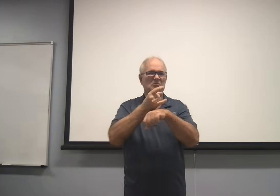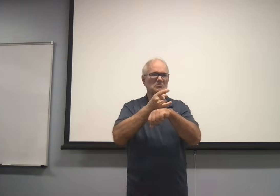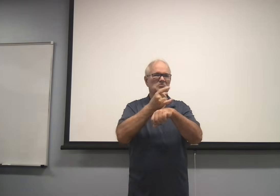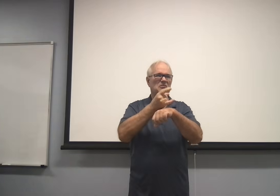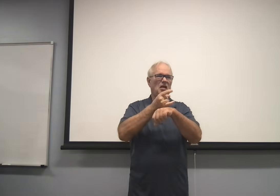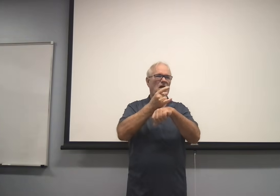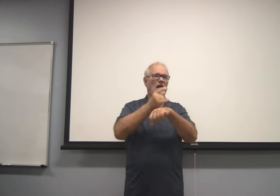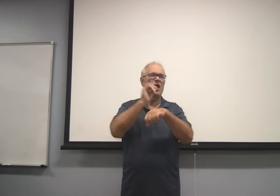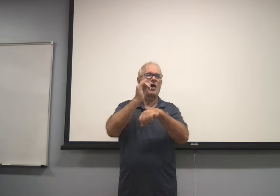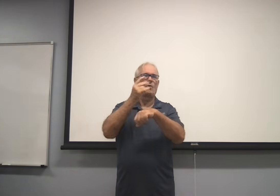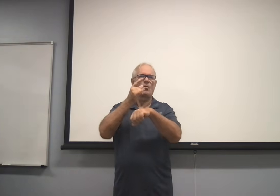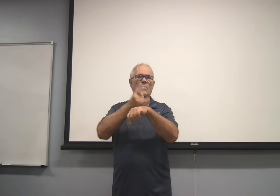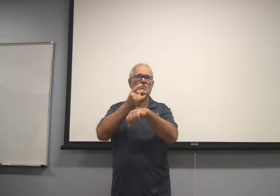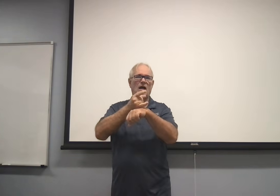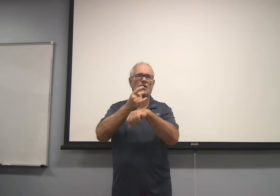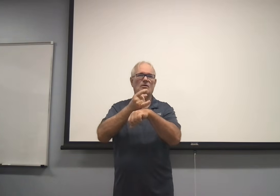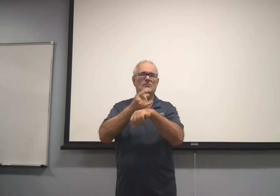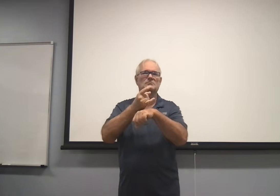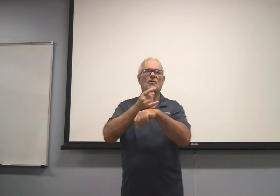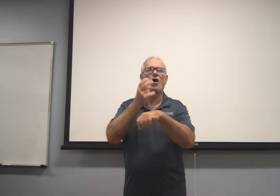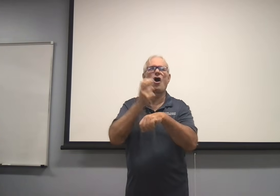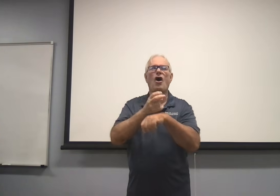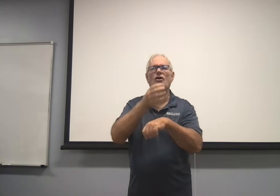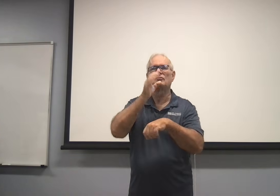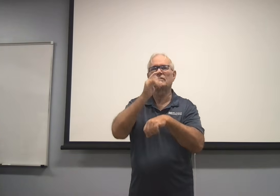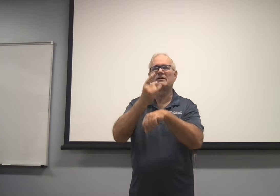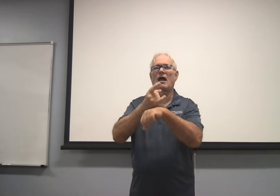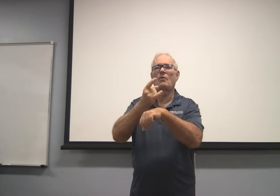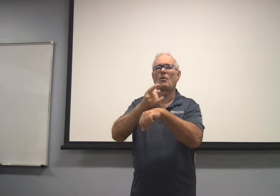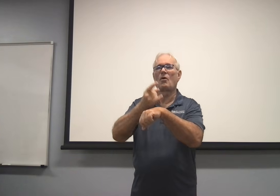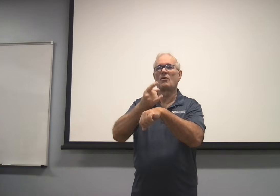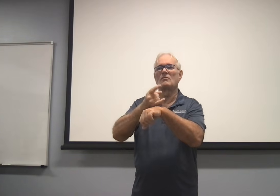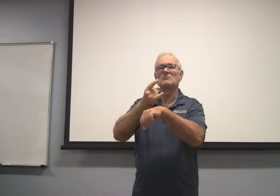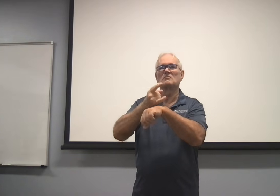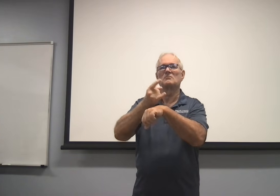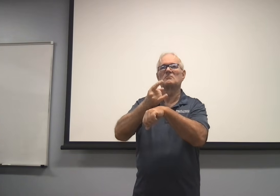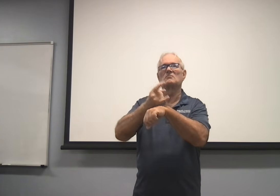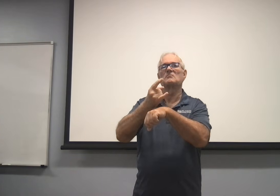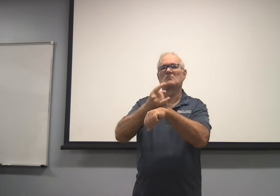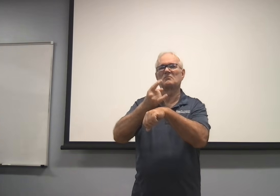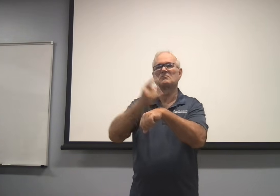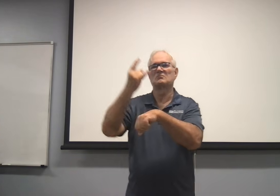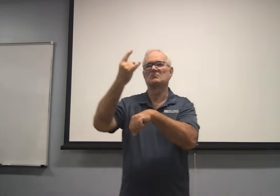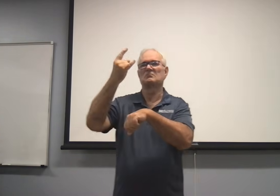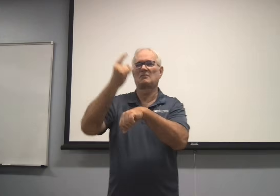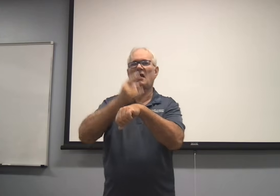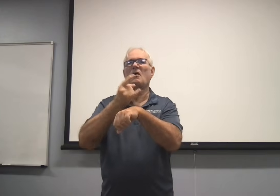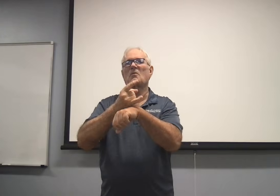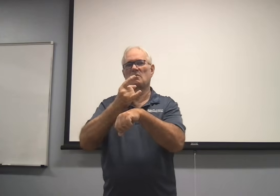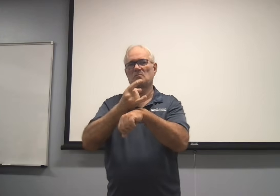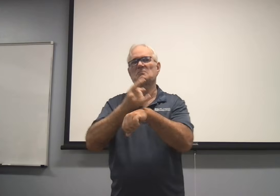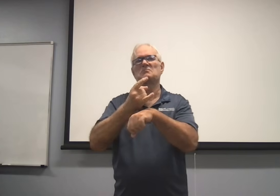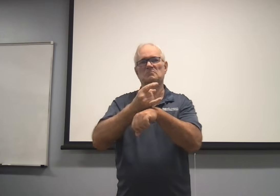There's also alcohol, the sign alcohol. It's like a hard drink, think of the sign for hard. Add